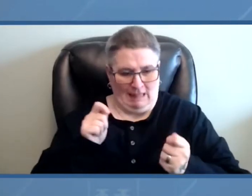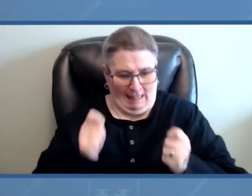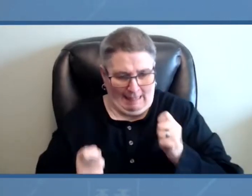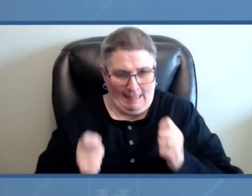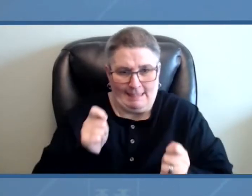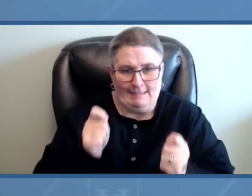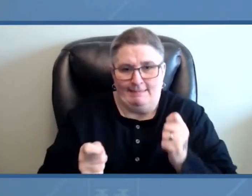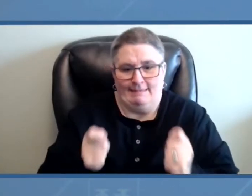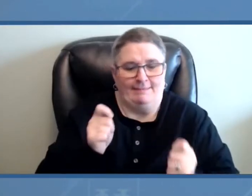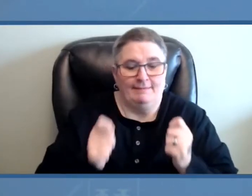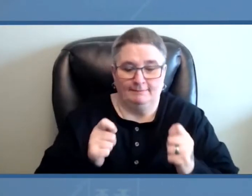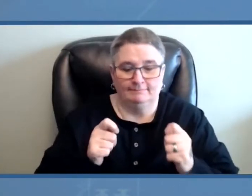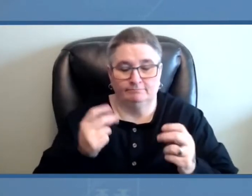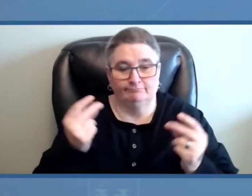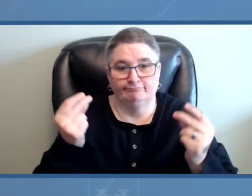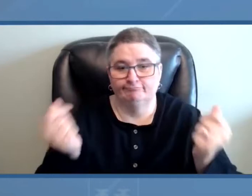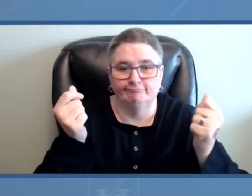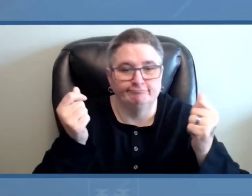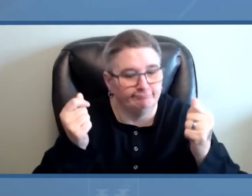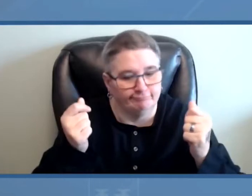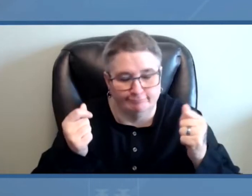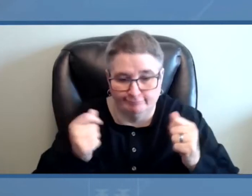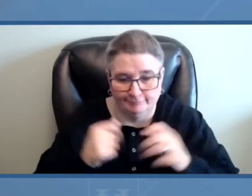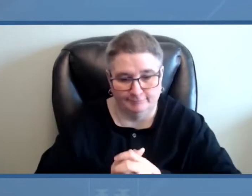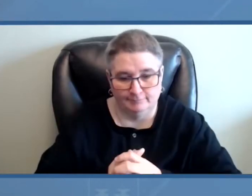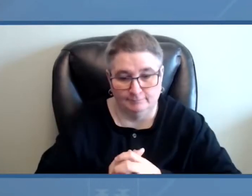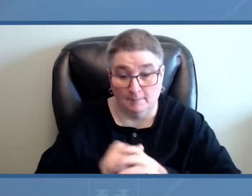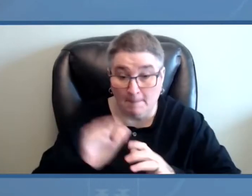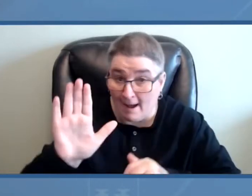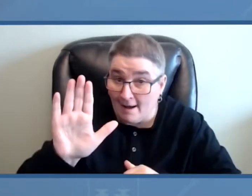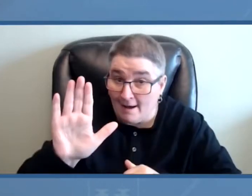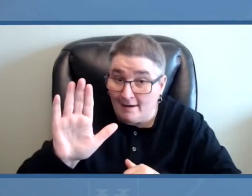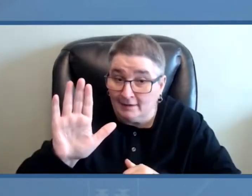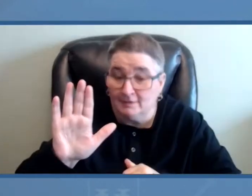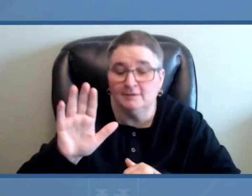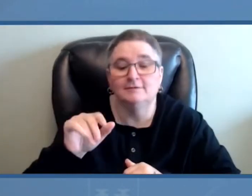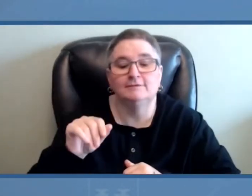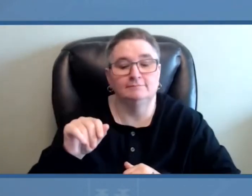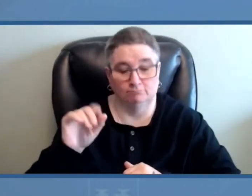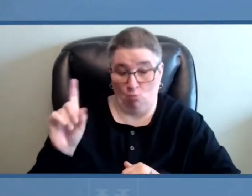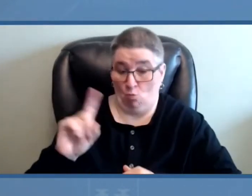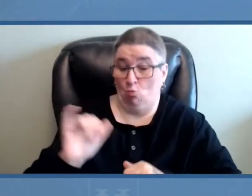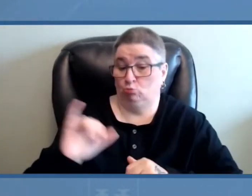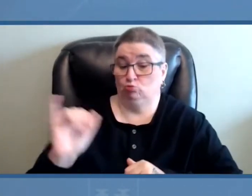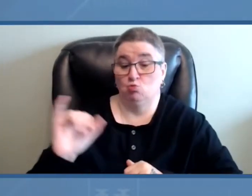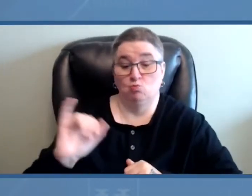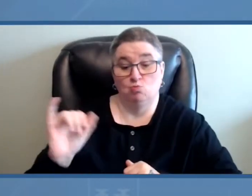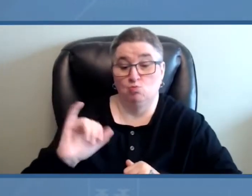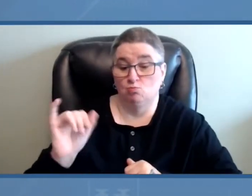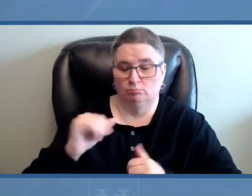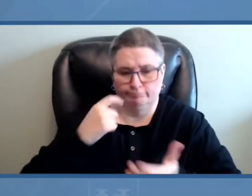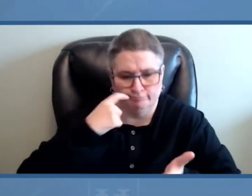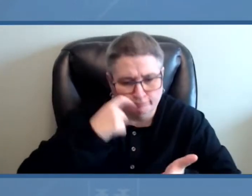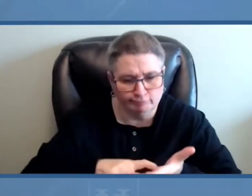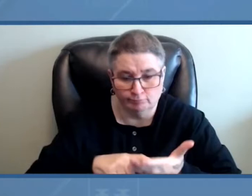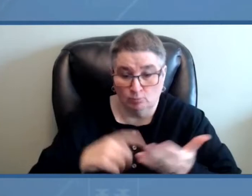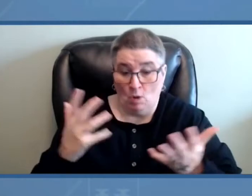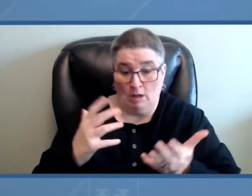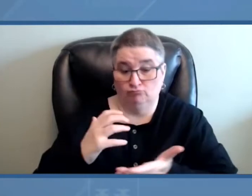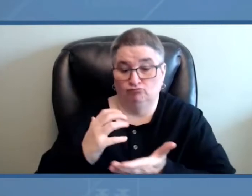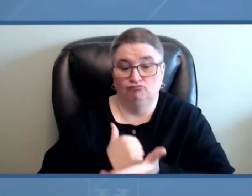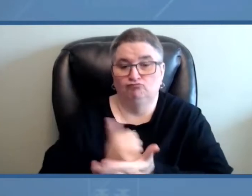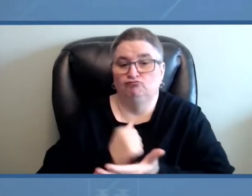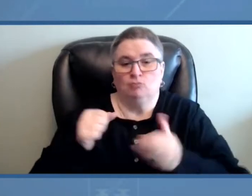to adapt and respond in record time. However, it has also been an